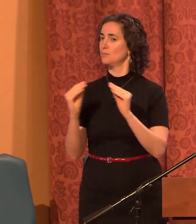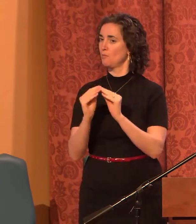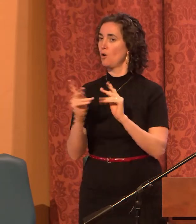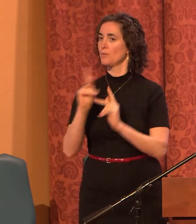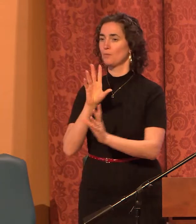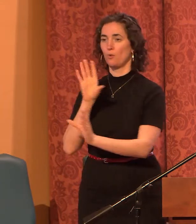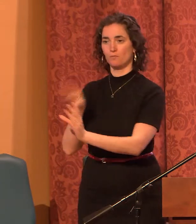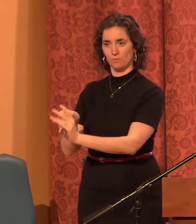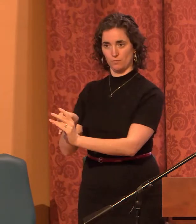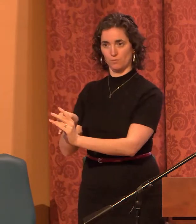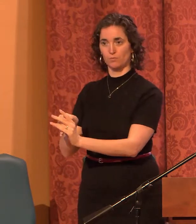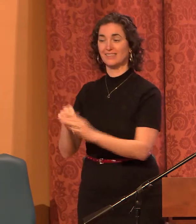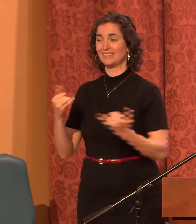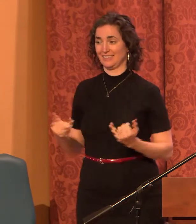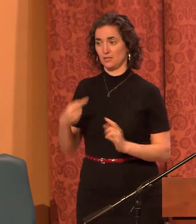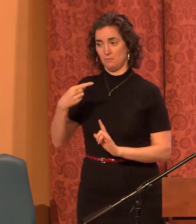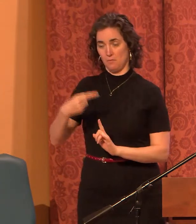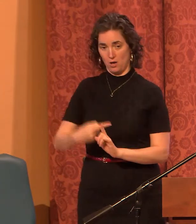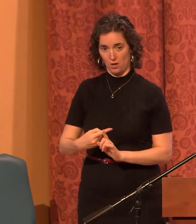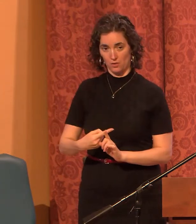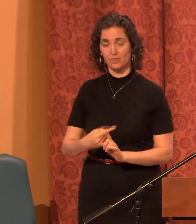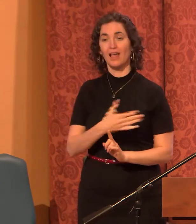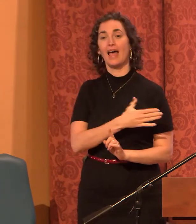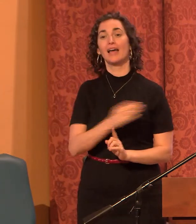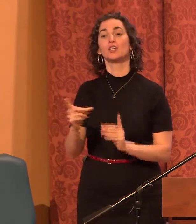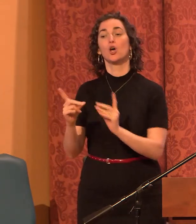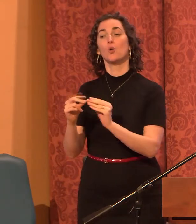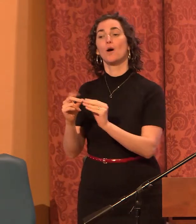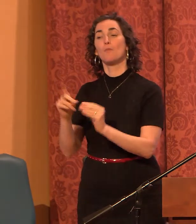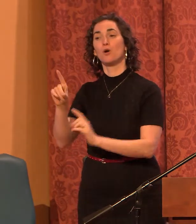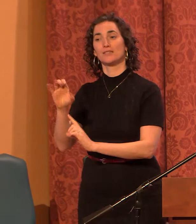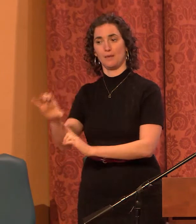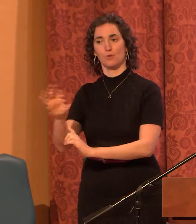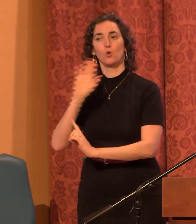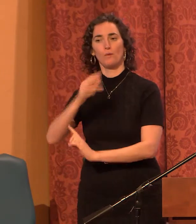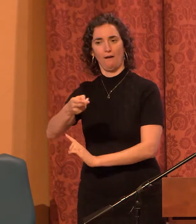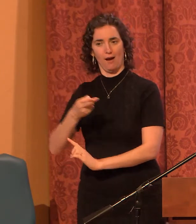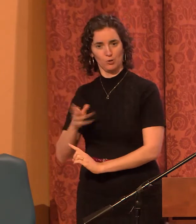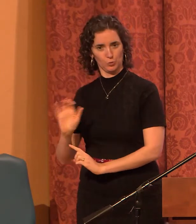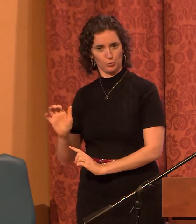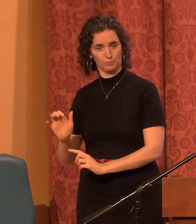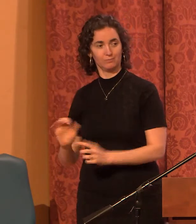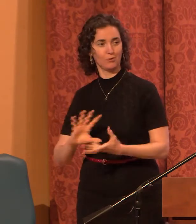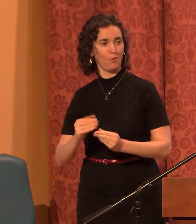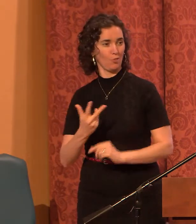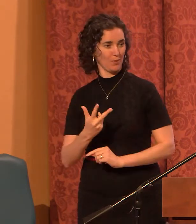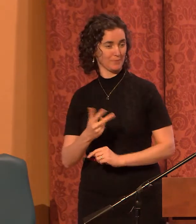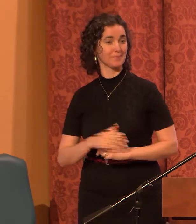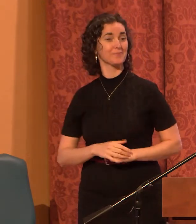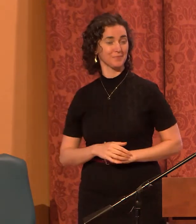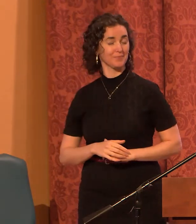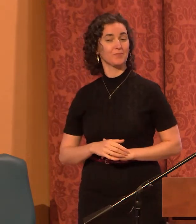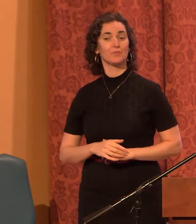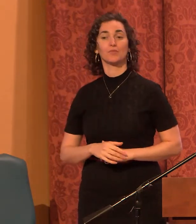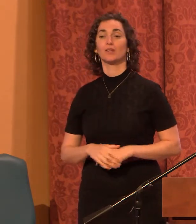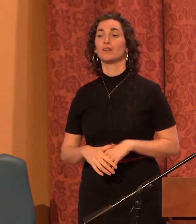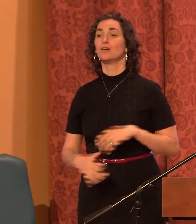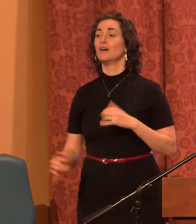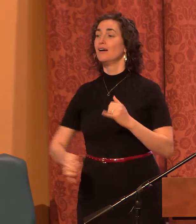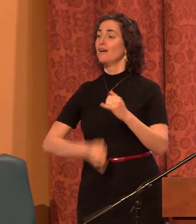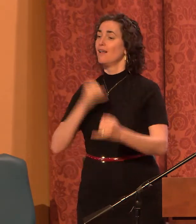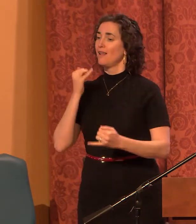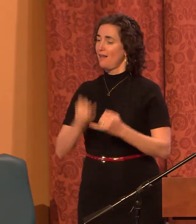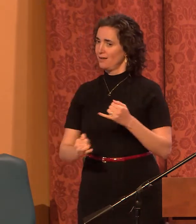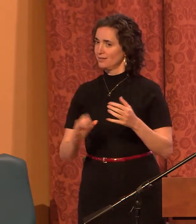participants this month and 1 more in December. In conclusion, I